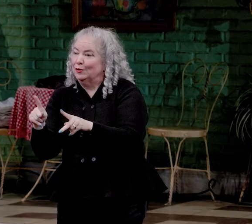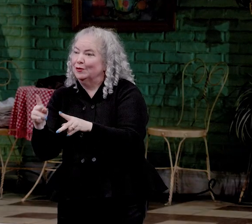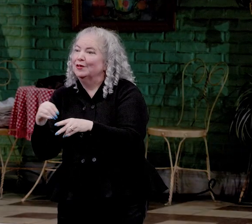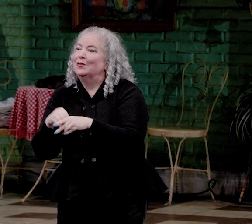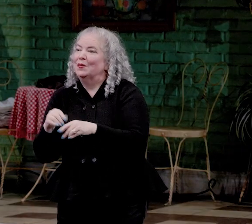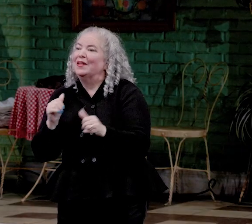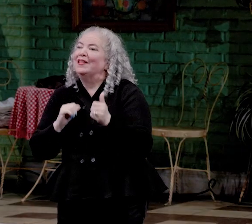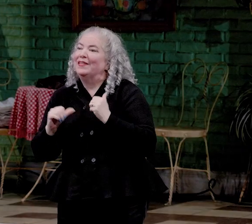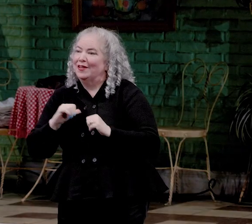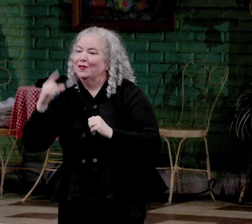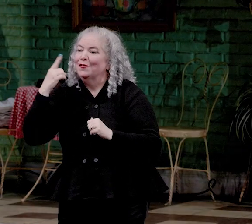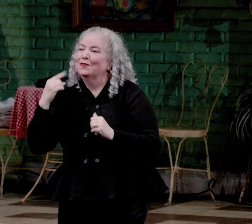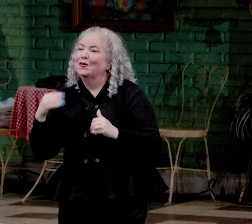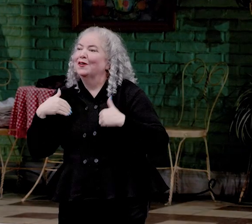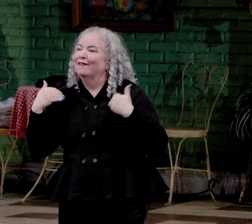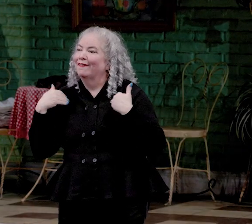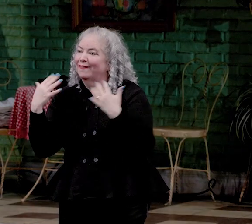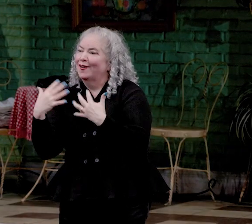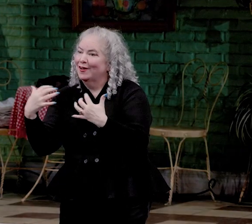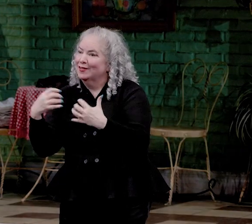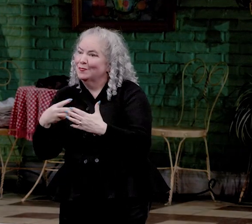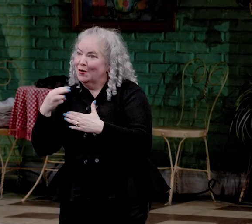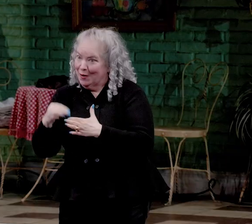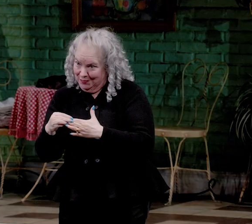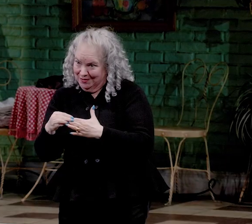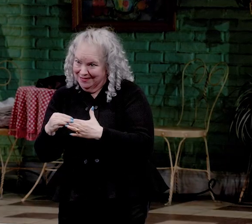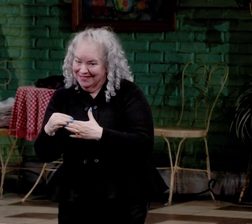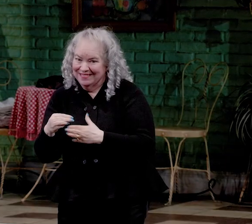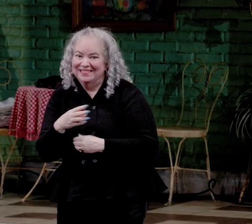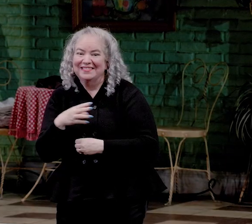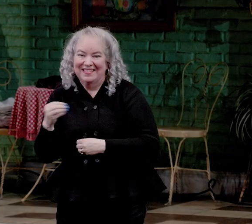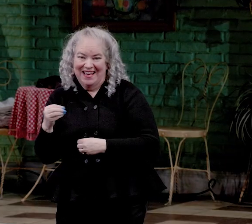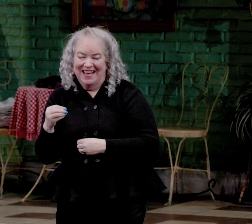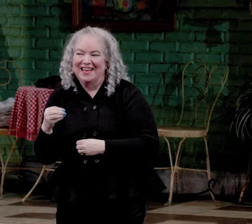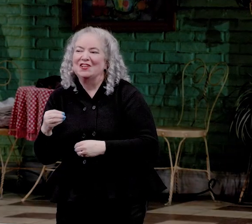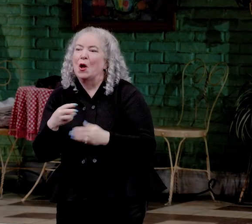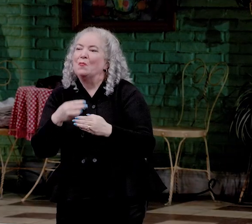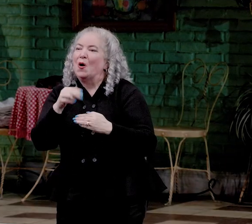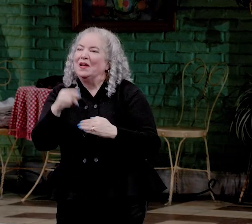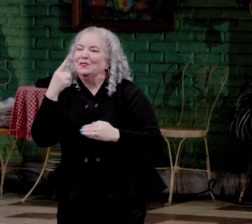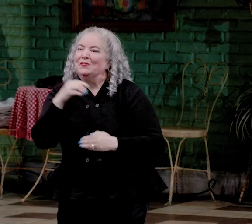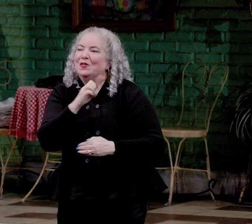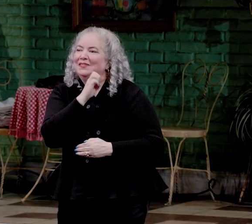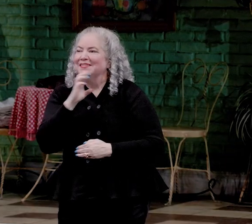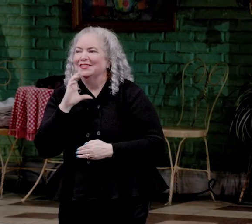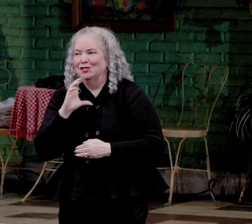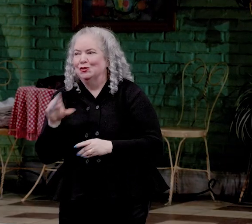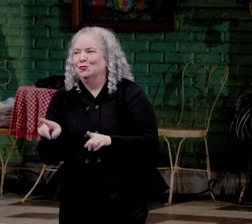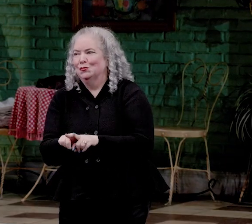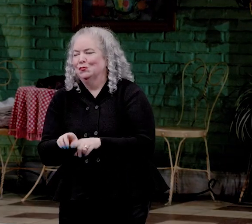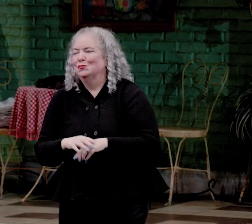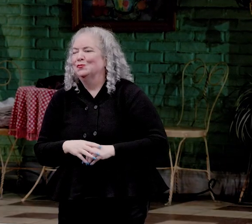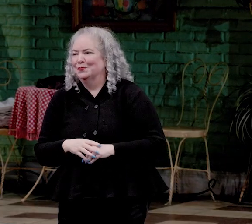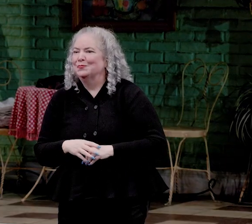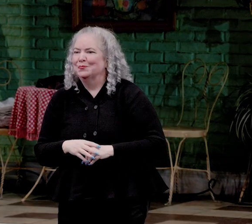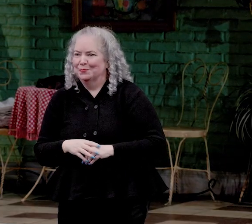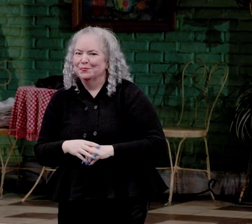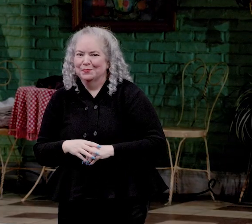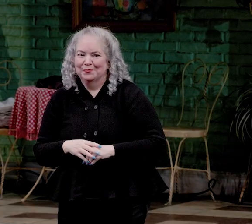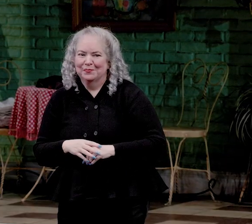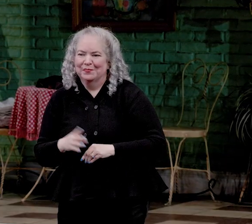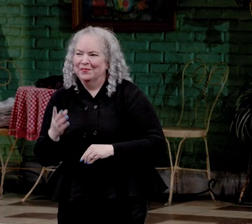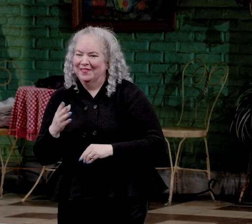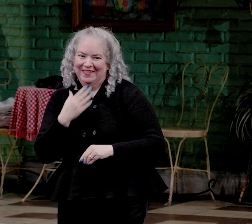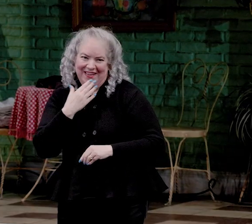Young Audience programs, which I'm very excited about, and programs for senior citizens as well. In